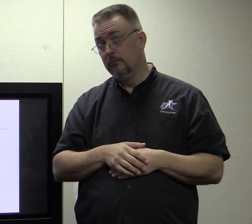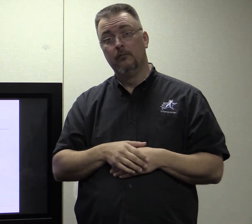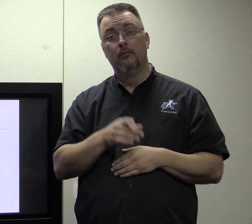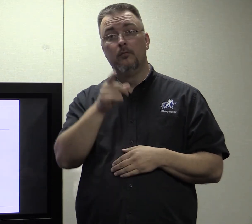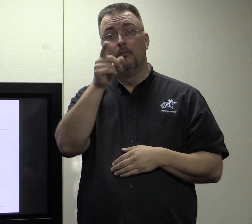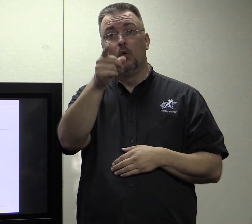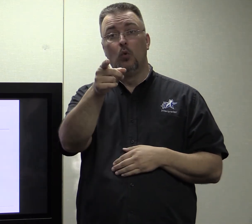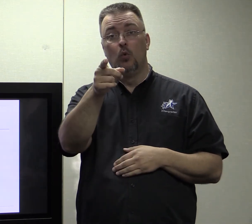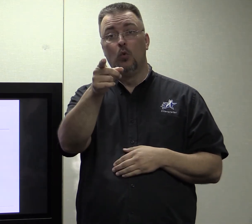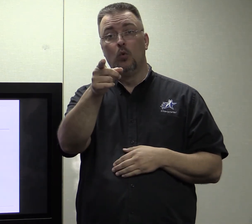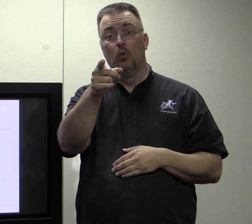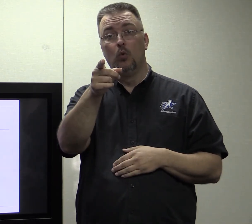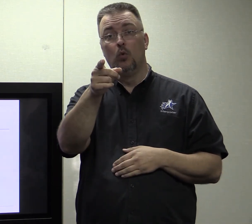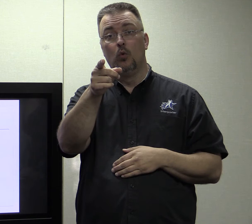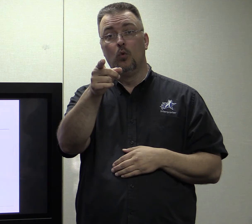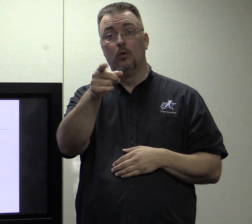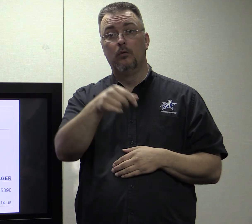You. Correct.